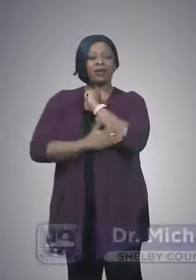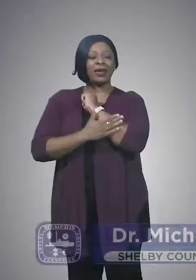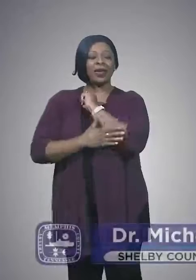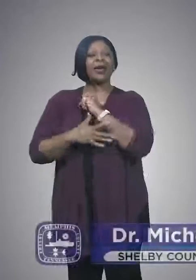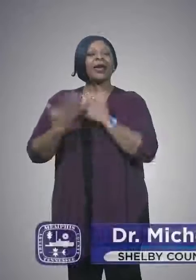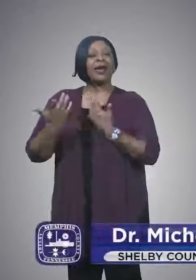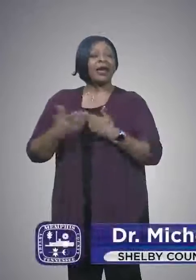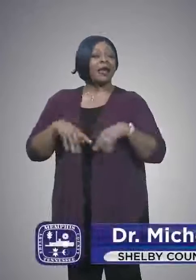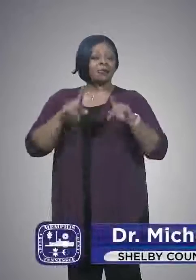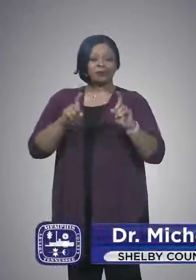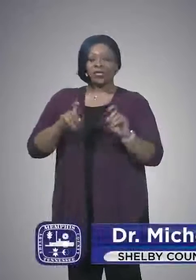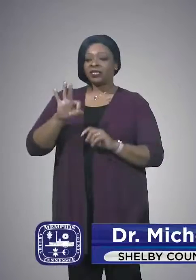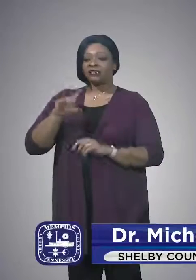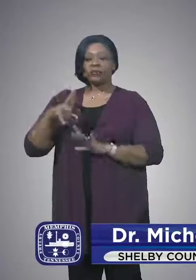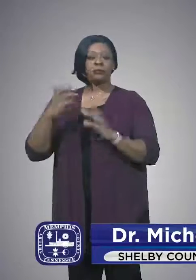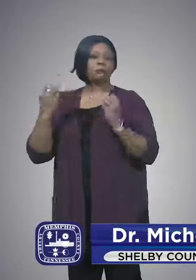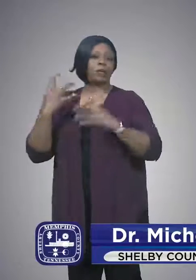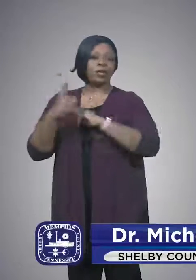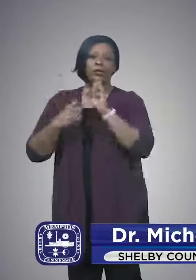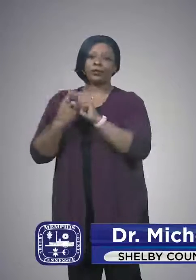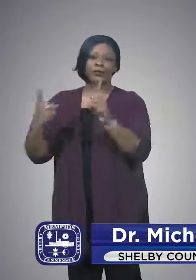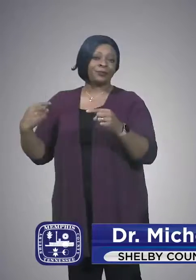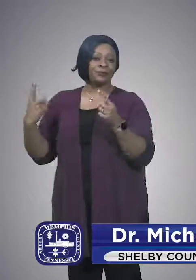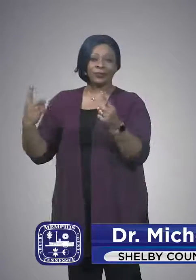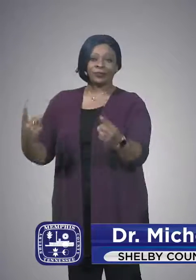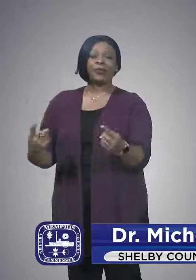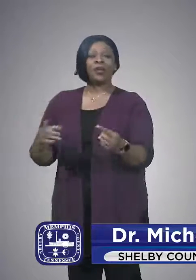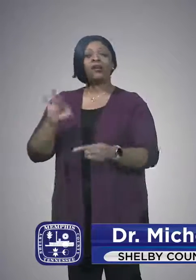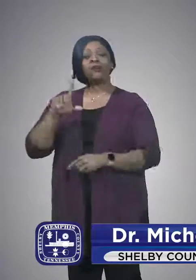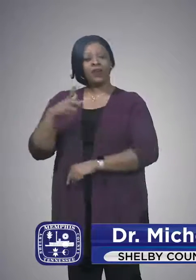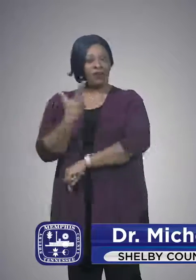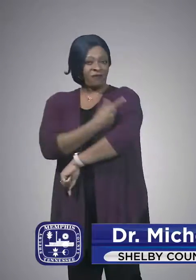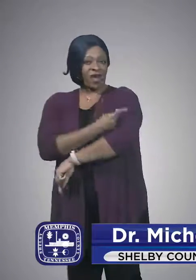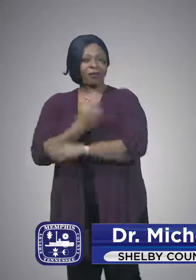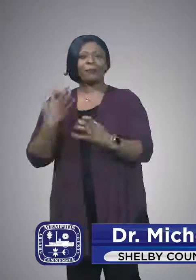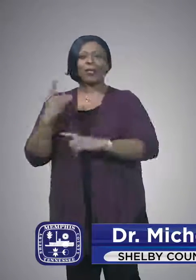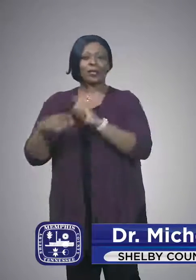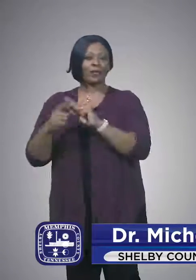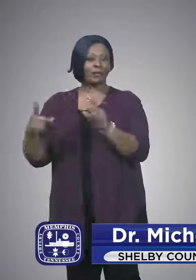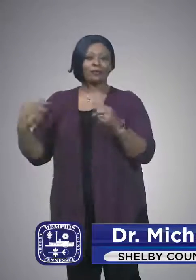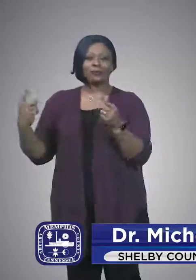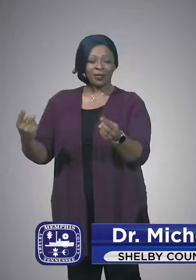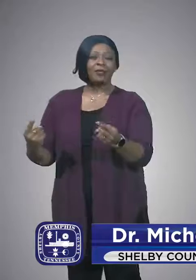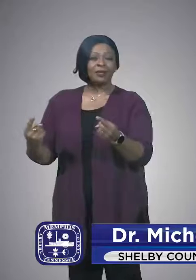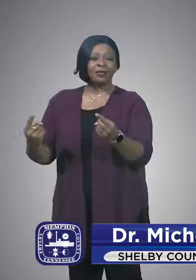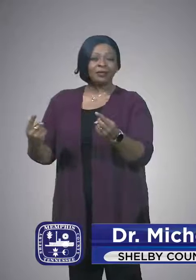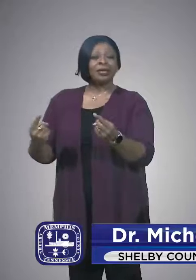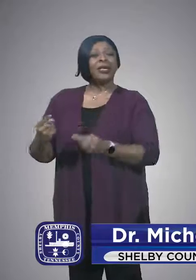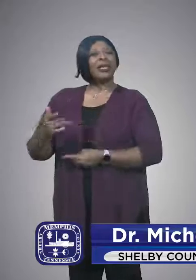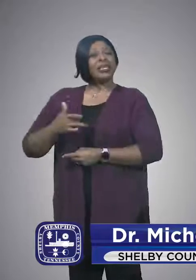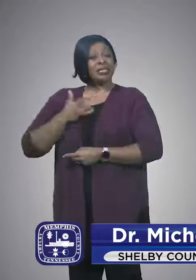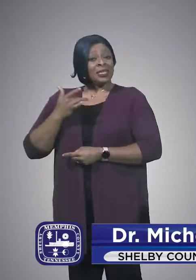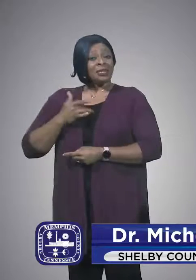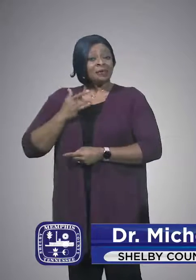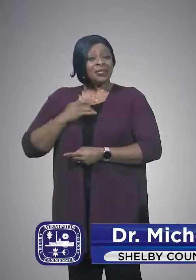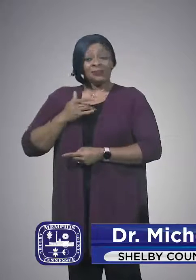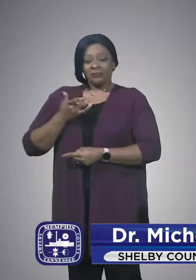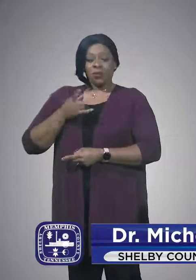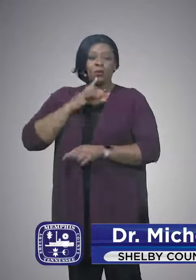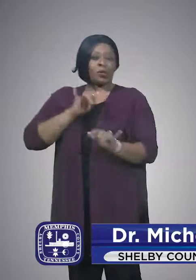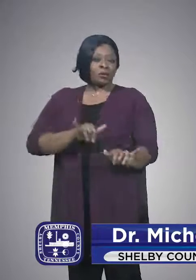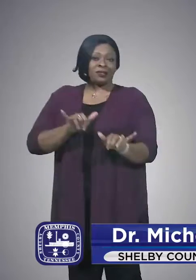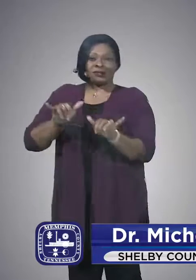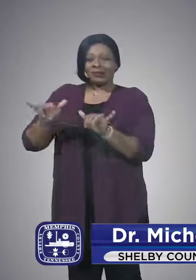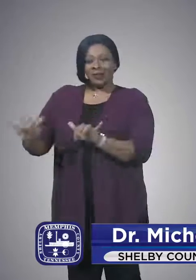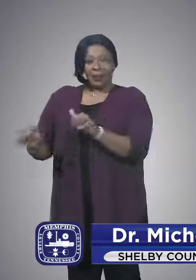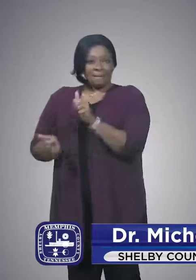for flu for many years and also giving flu vaccine for many years. The symptoms are the same in a